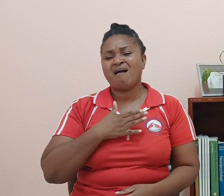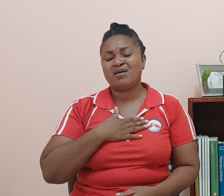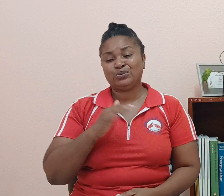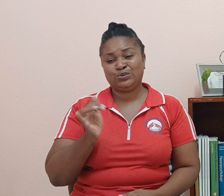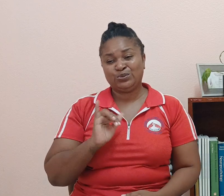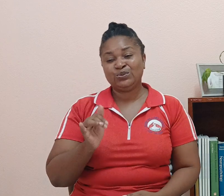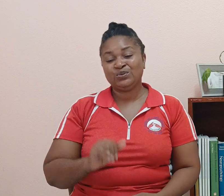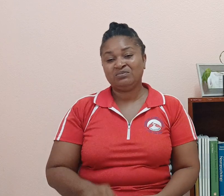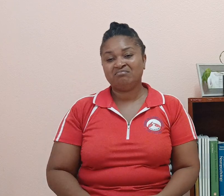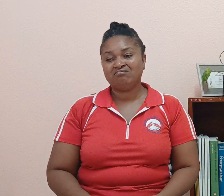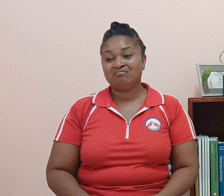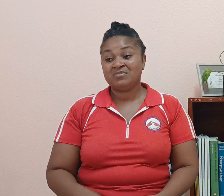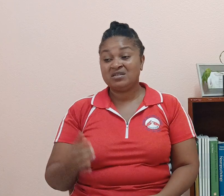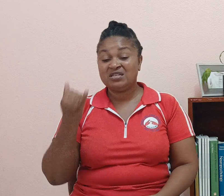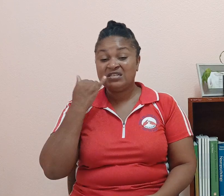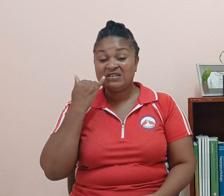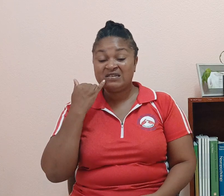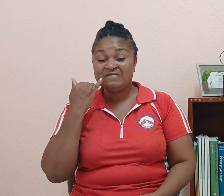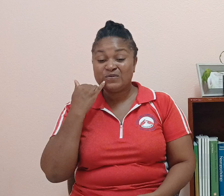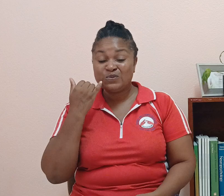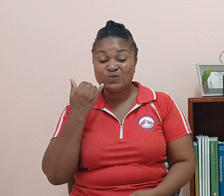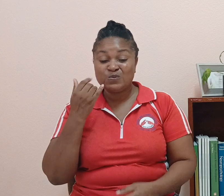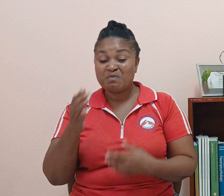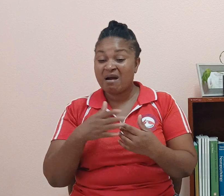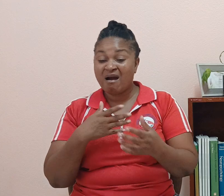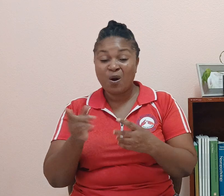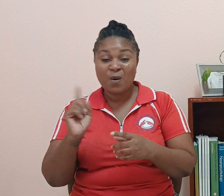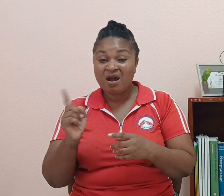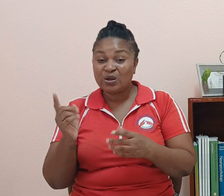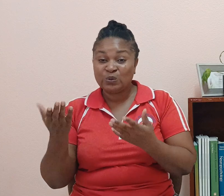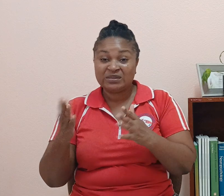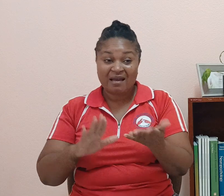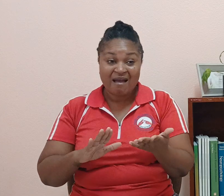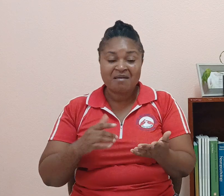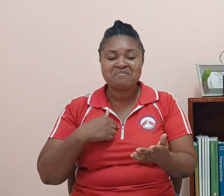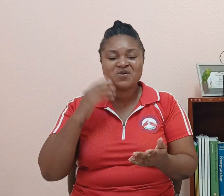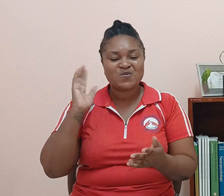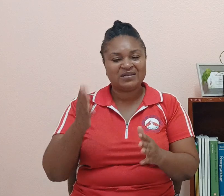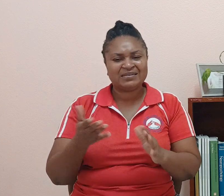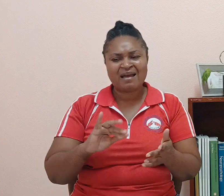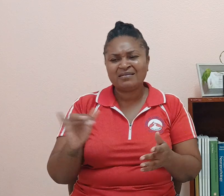Wherever you die, I will die, and there be buried.